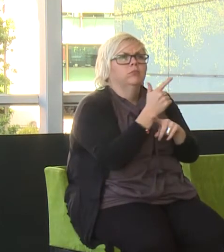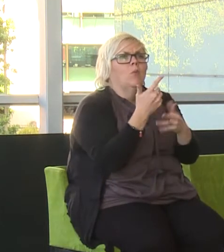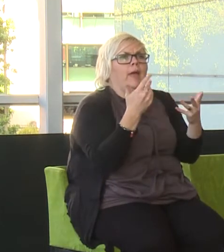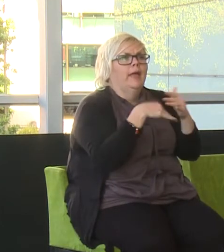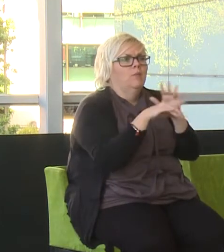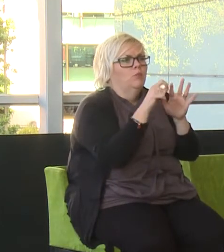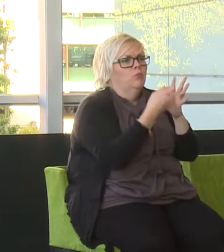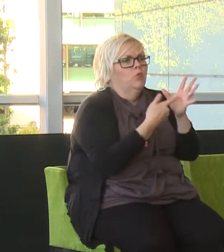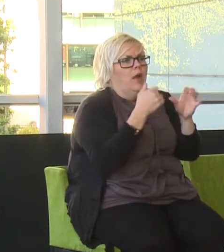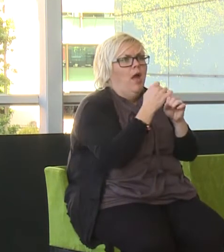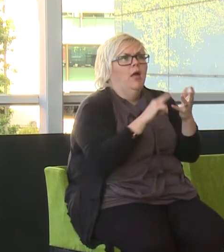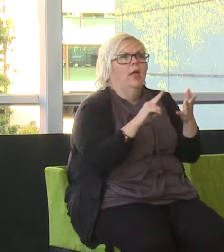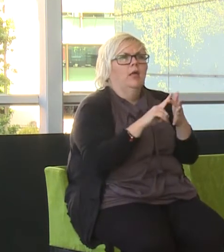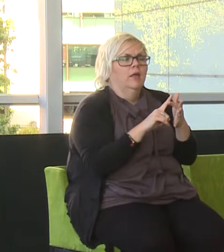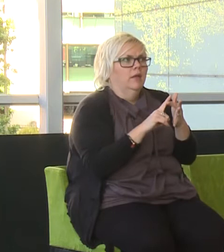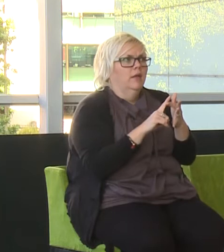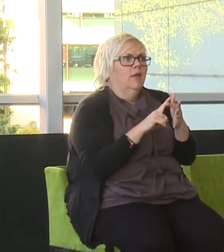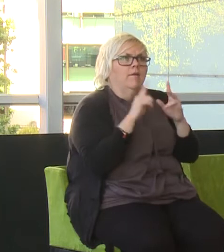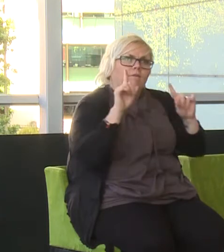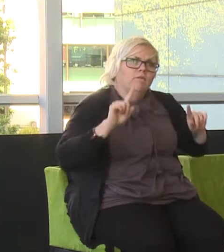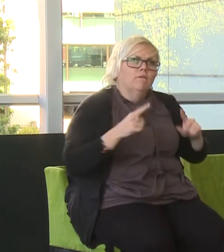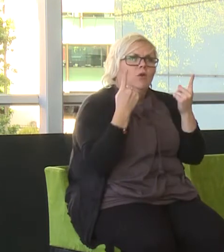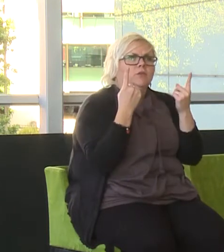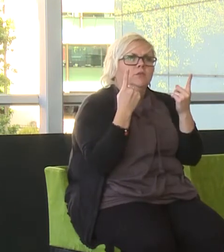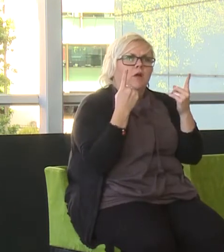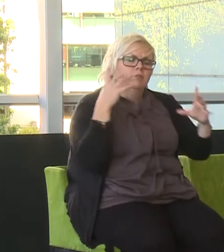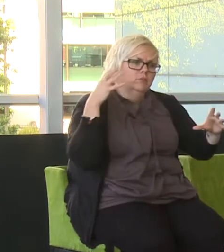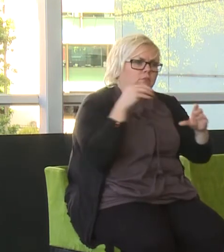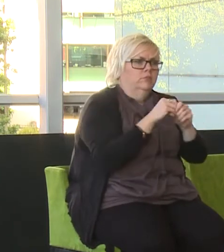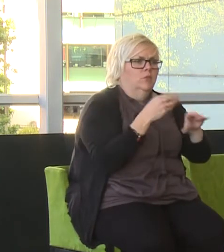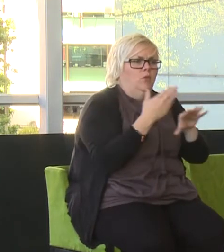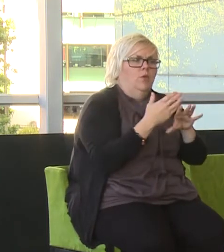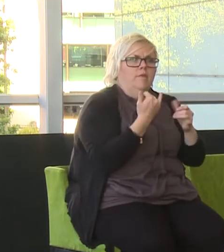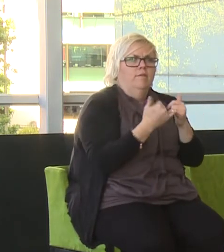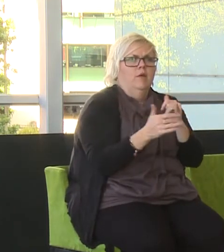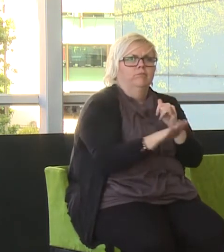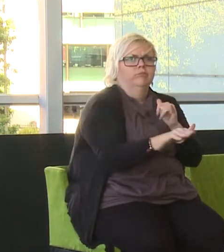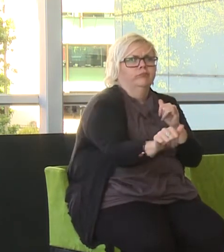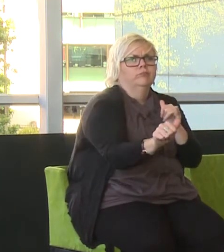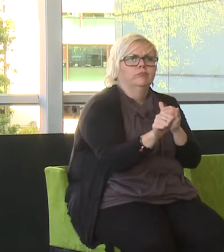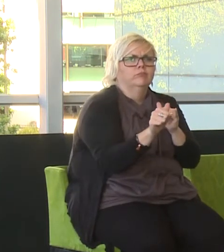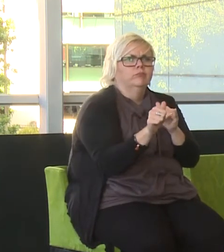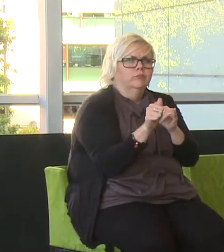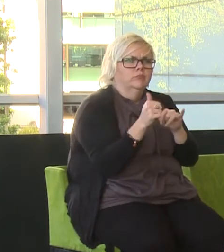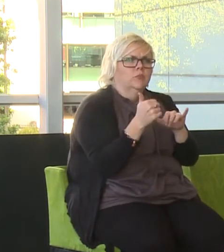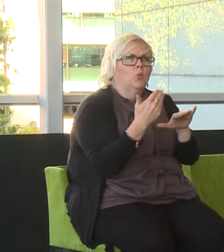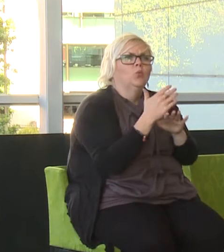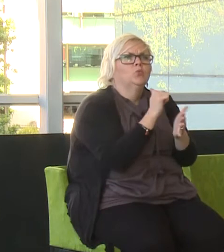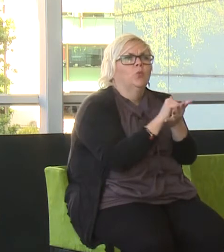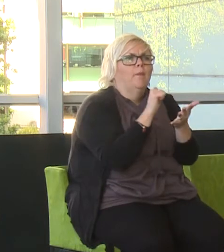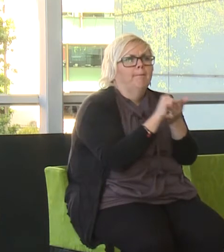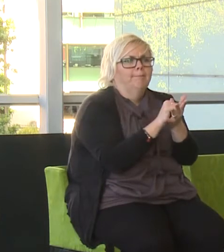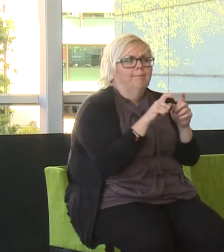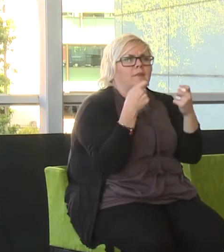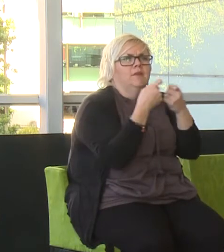Republic. This was the first time I'd worked with the very talented New Zealand prop workshop Weta. Incredible